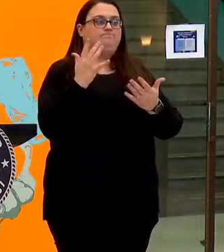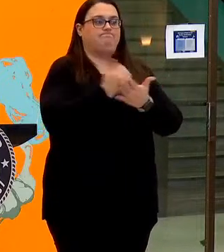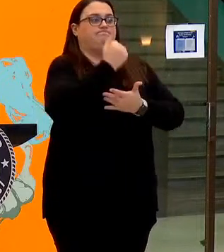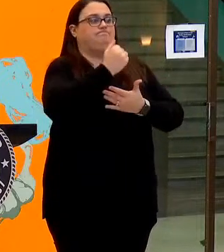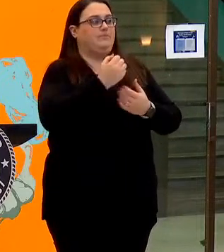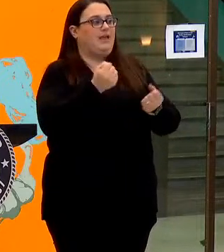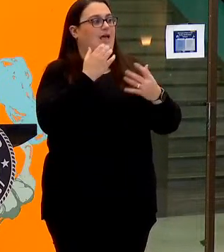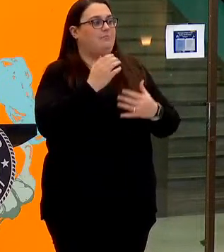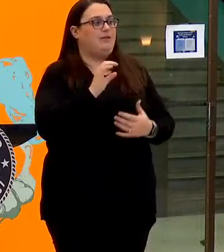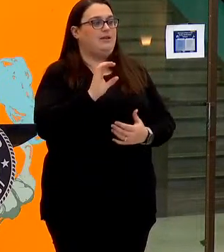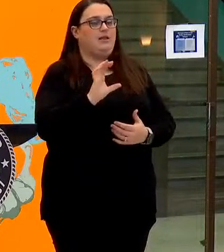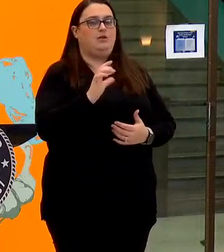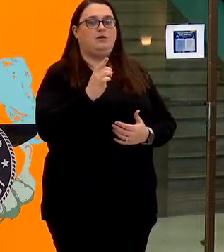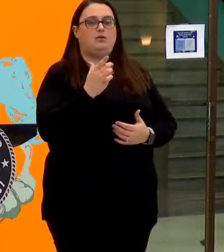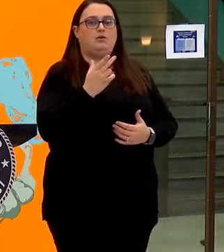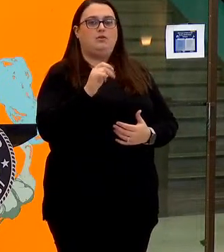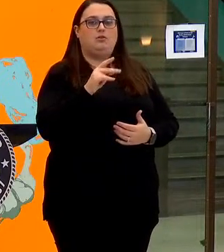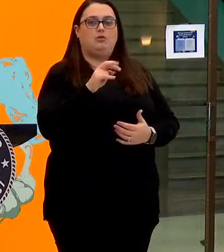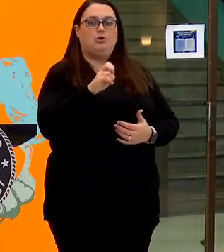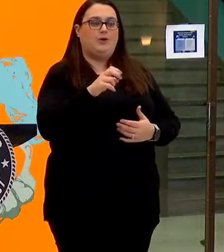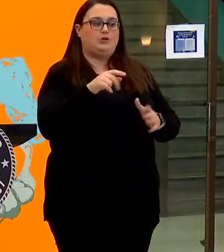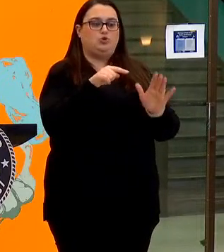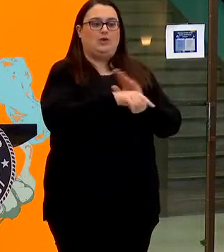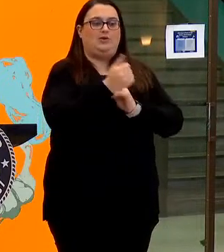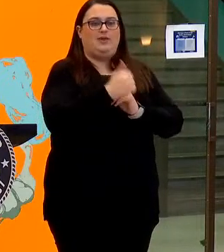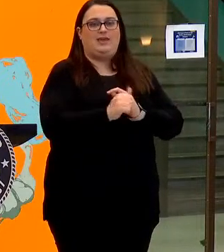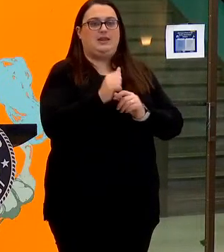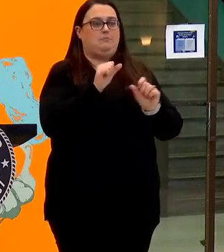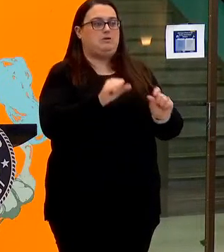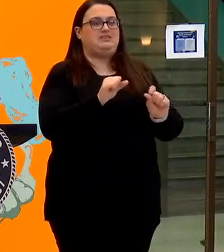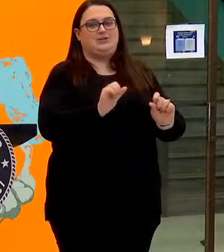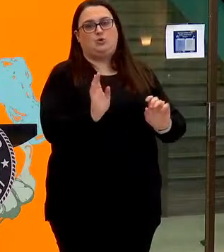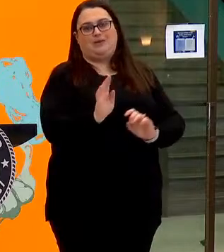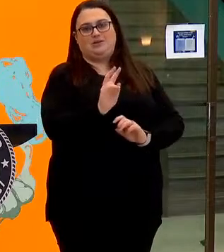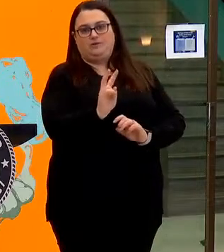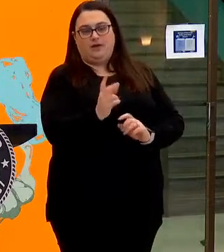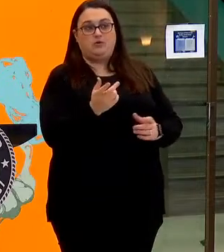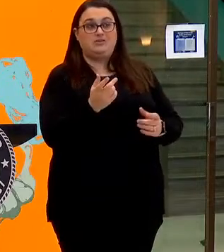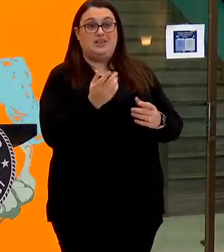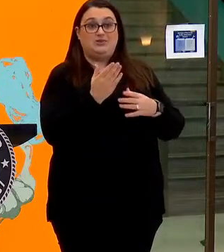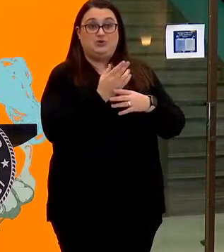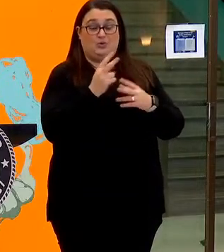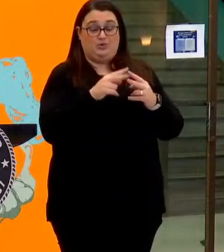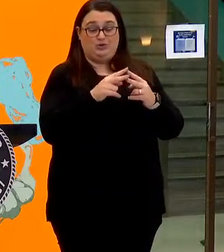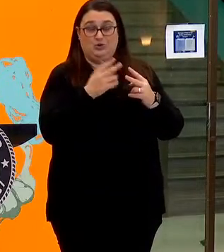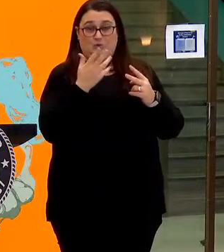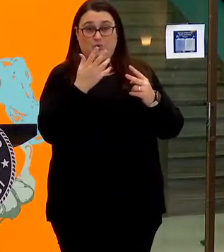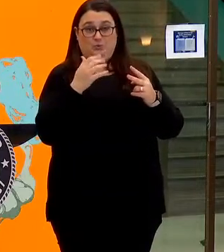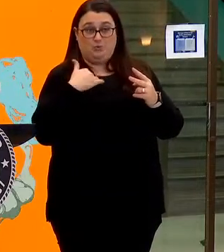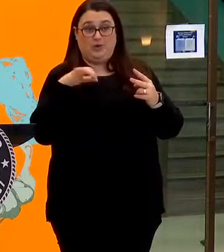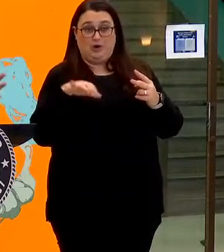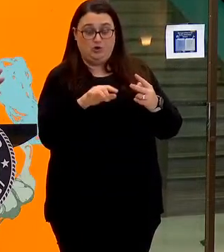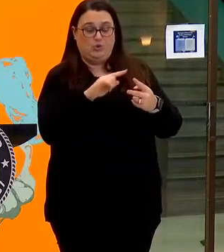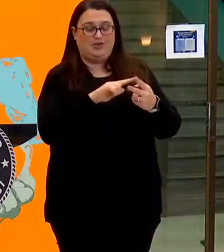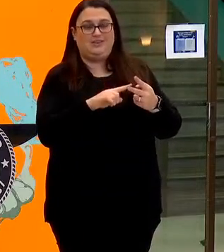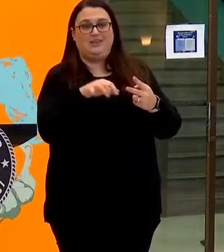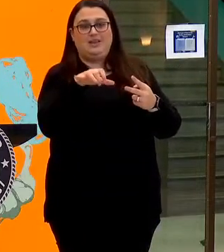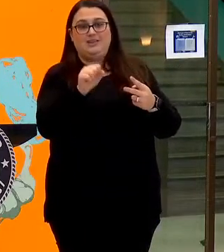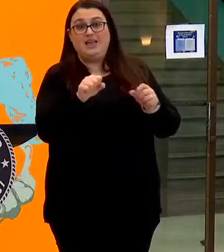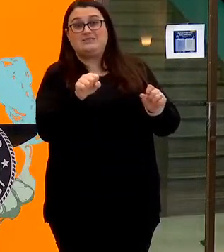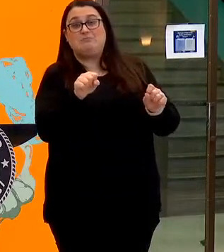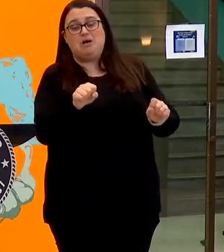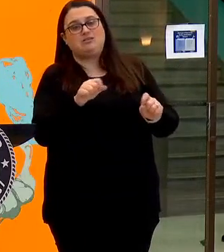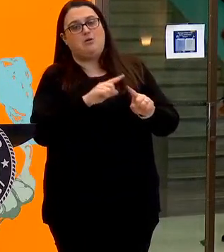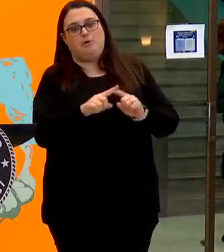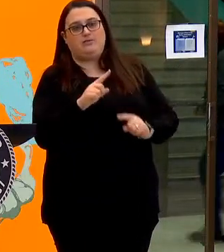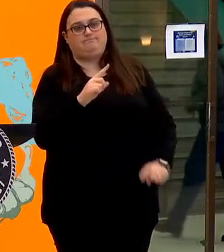amount of chlorination to kill any potential contaminant. So I think between those two steps, yes, it's